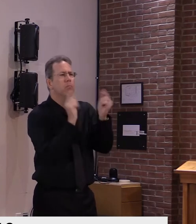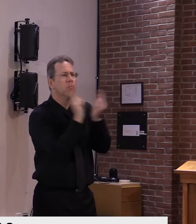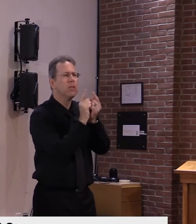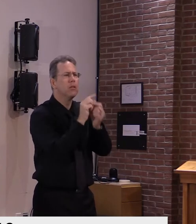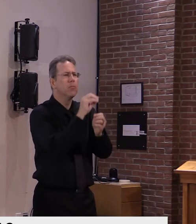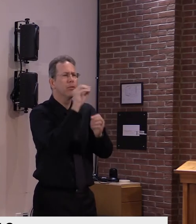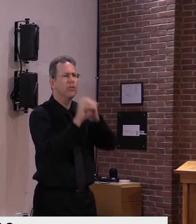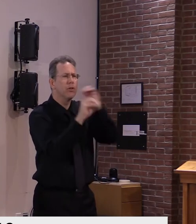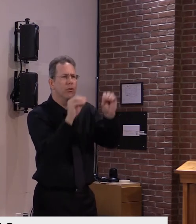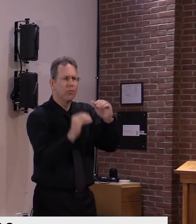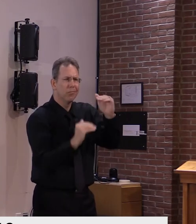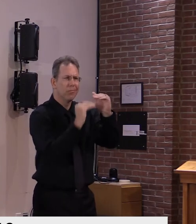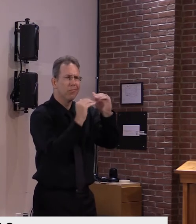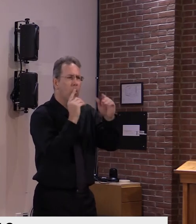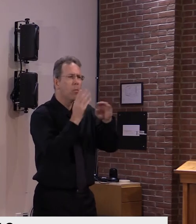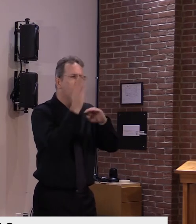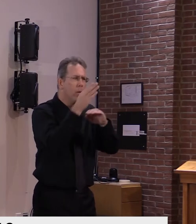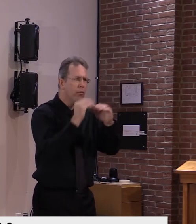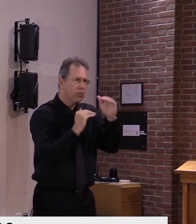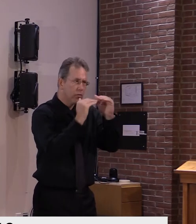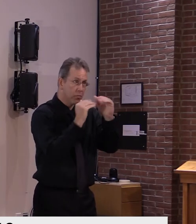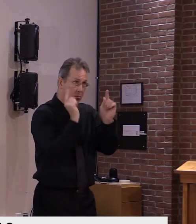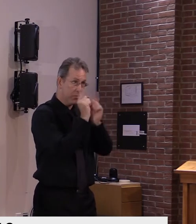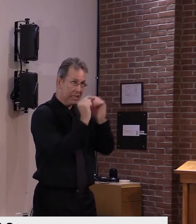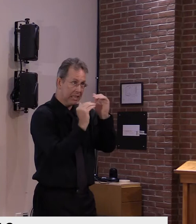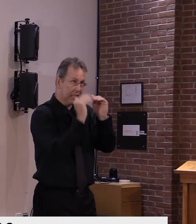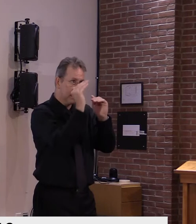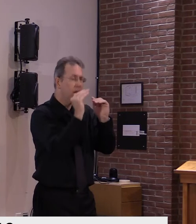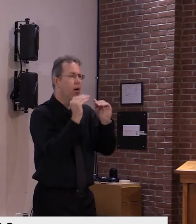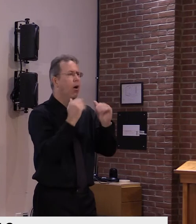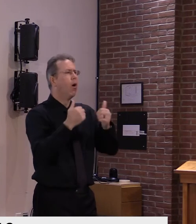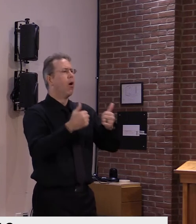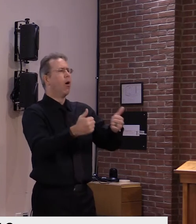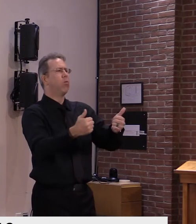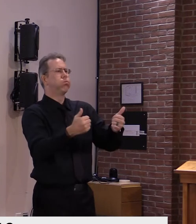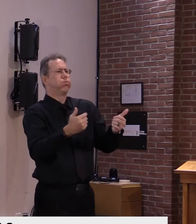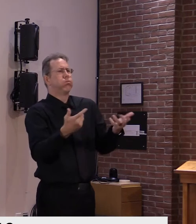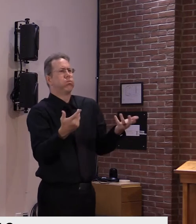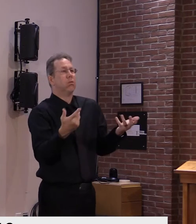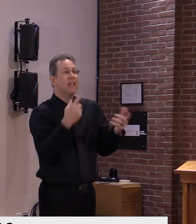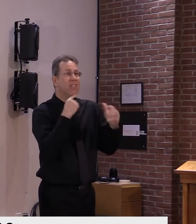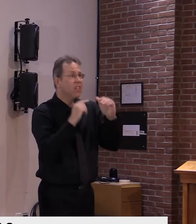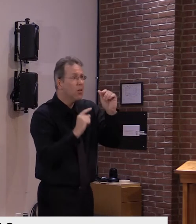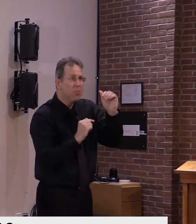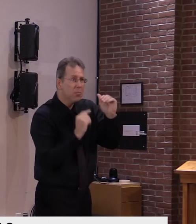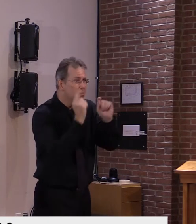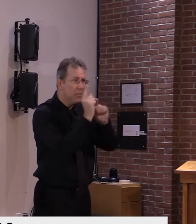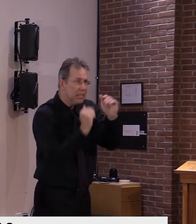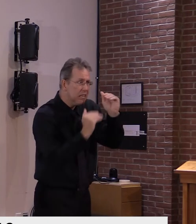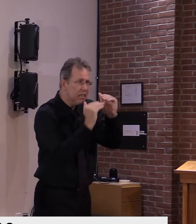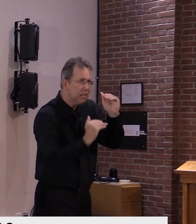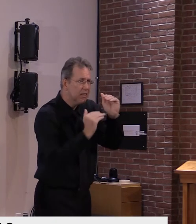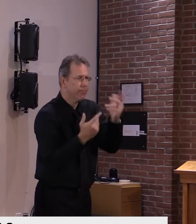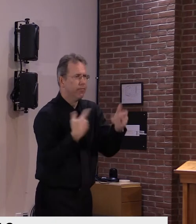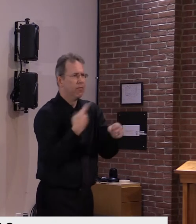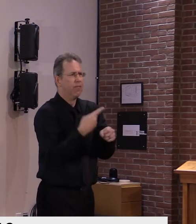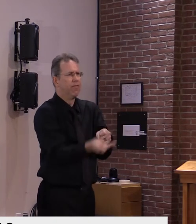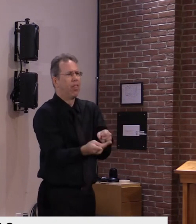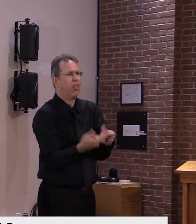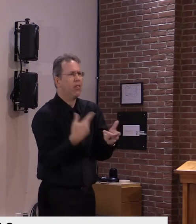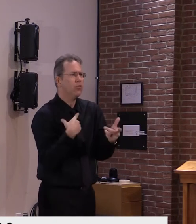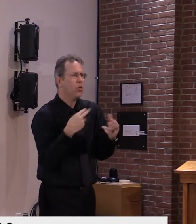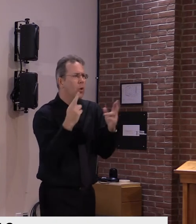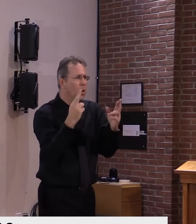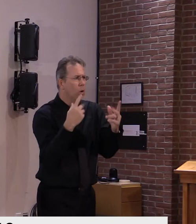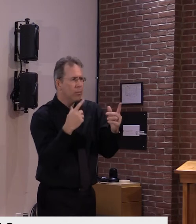it's just not effective to counteract this virus. So There's a rate, there's a magic